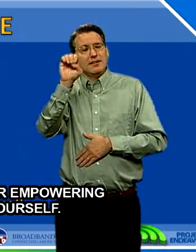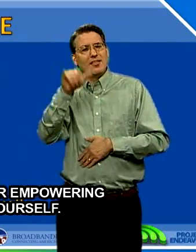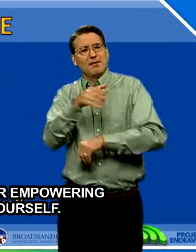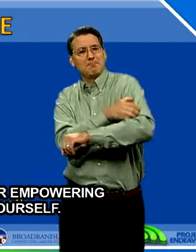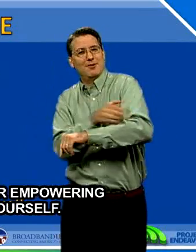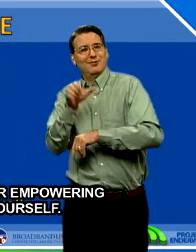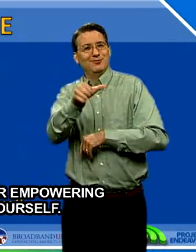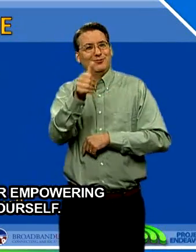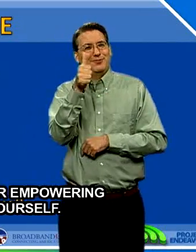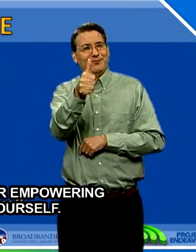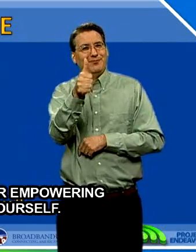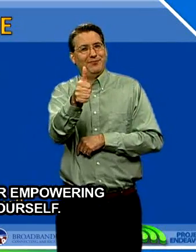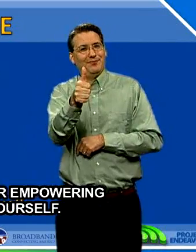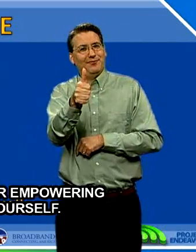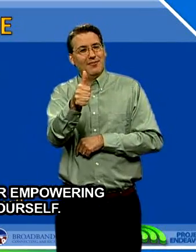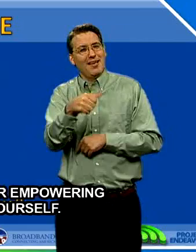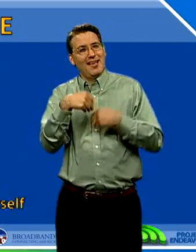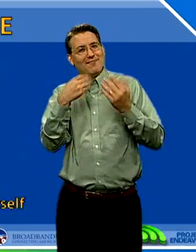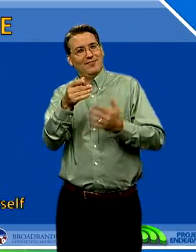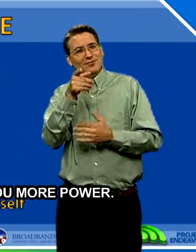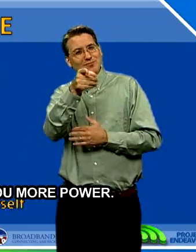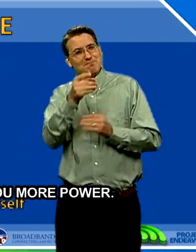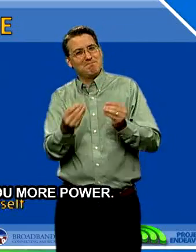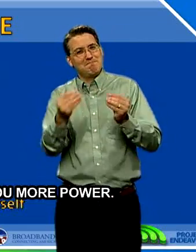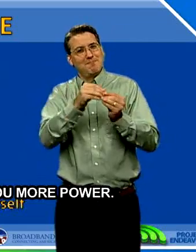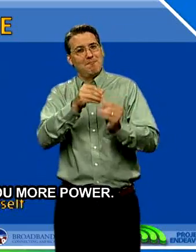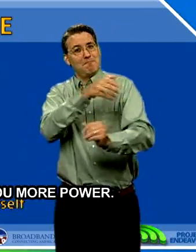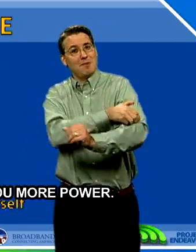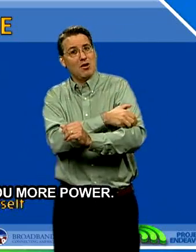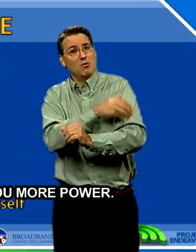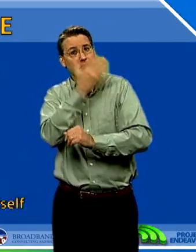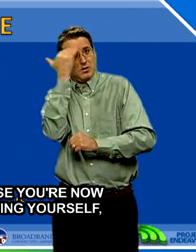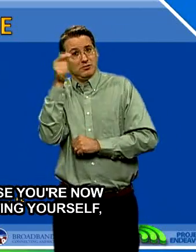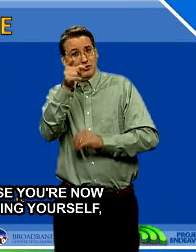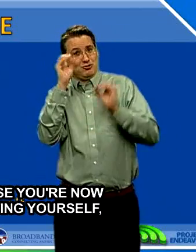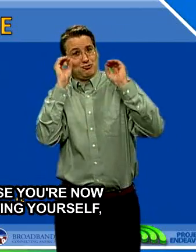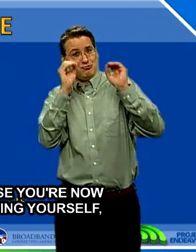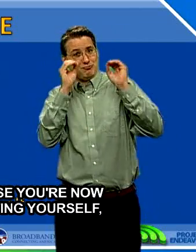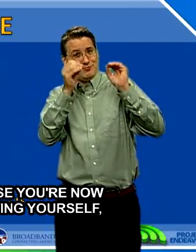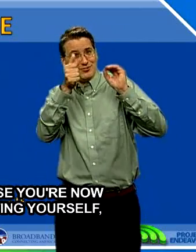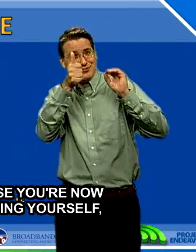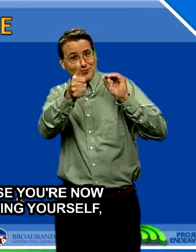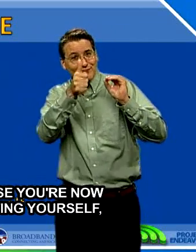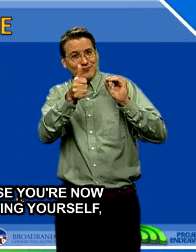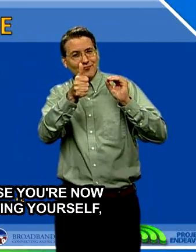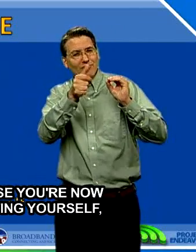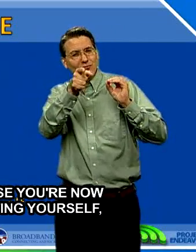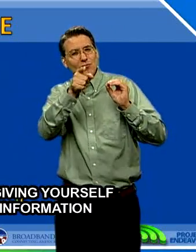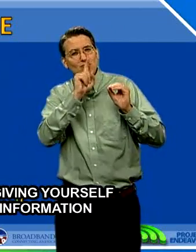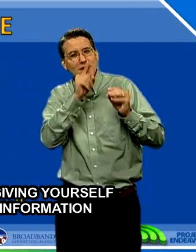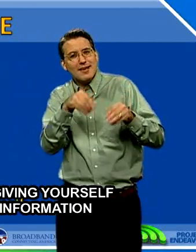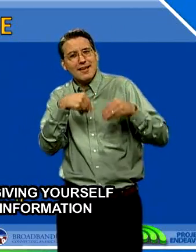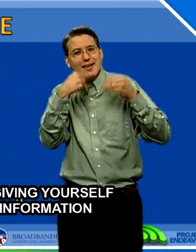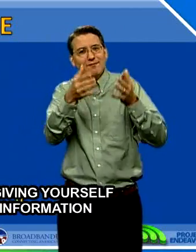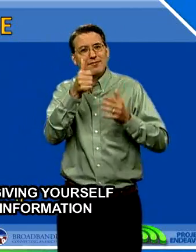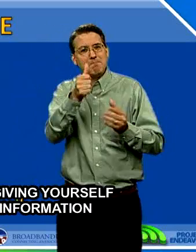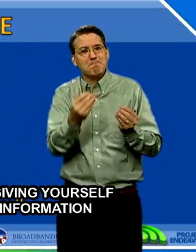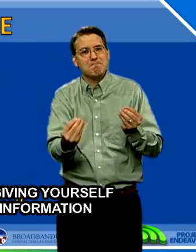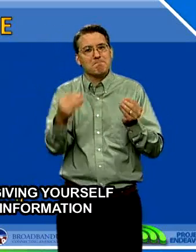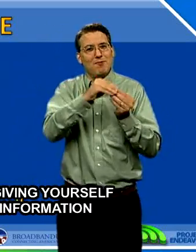E is for empowering yourself, giving you more power. Because you're now educating yourself, you're giving yourself more information